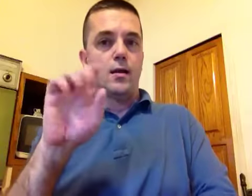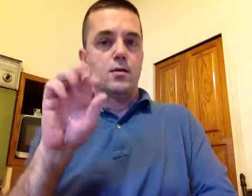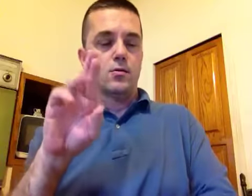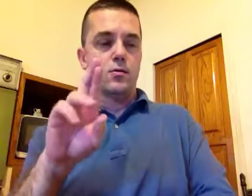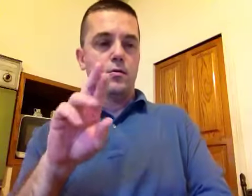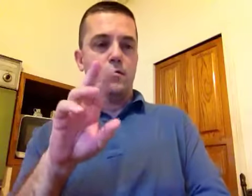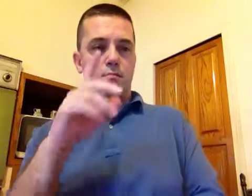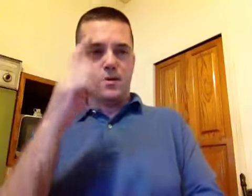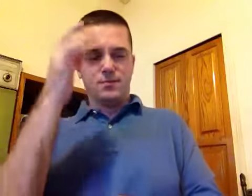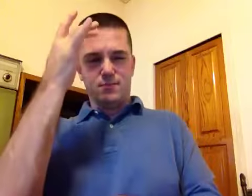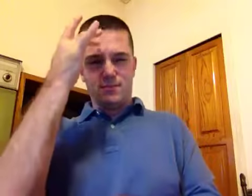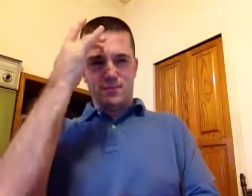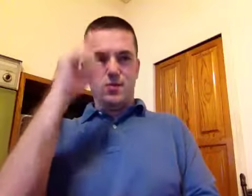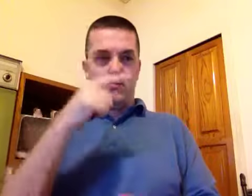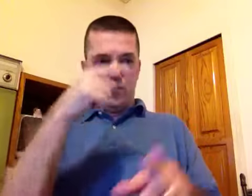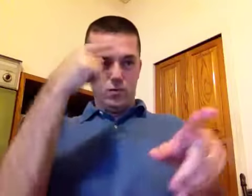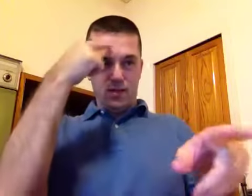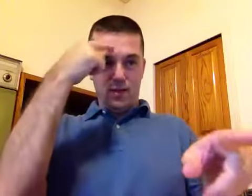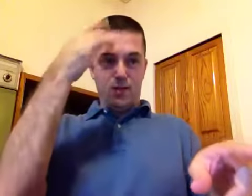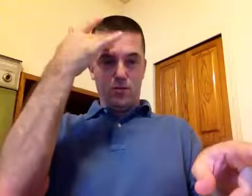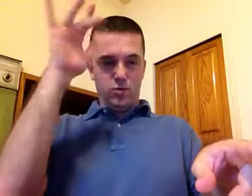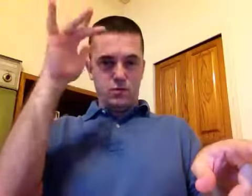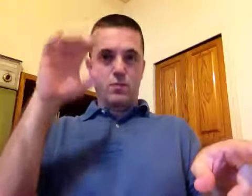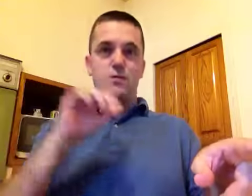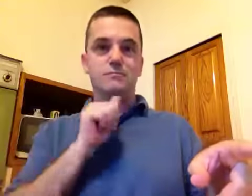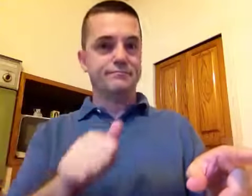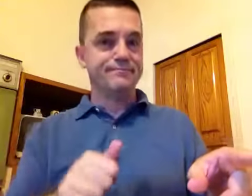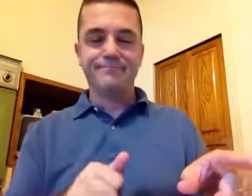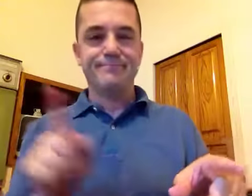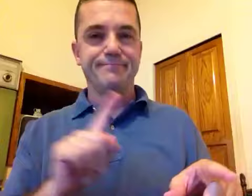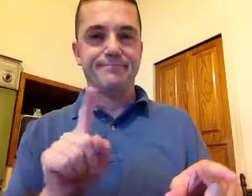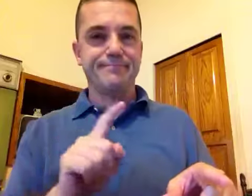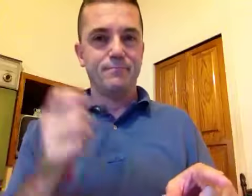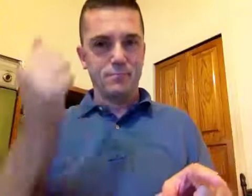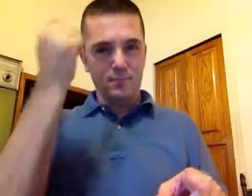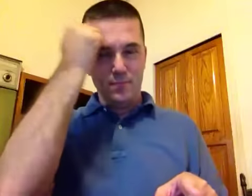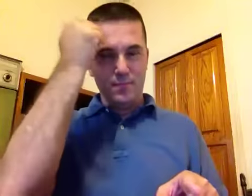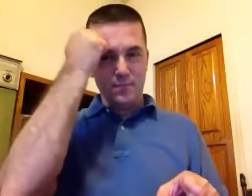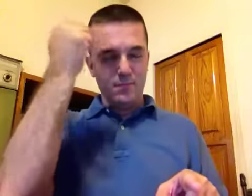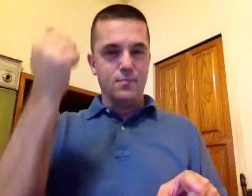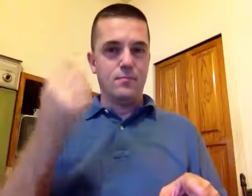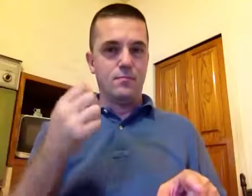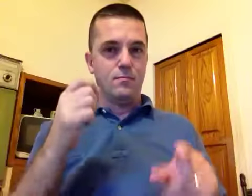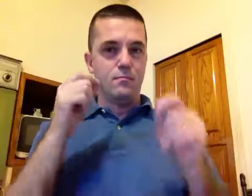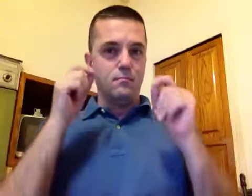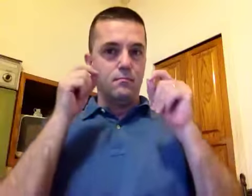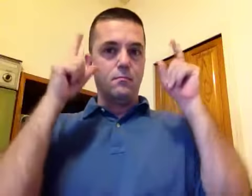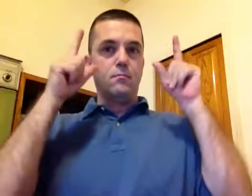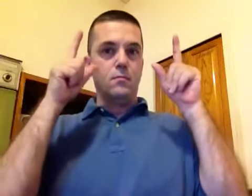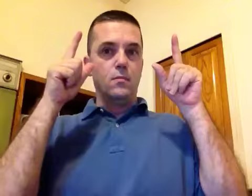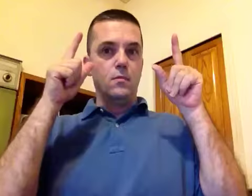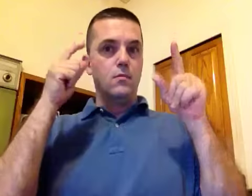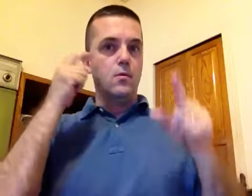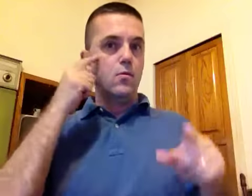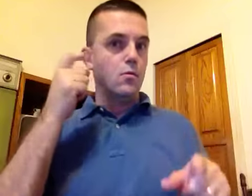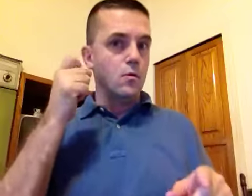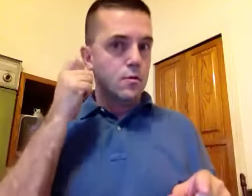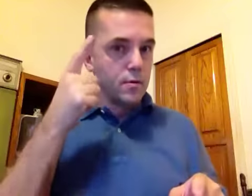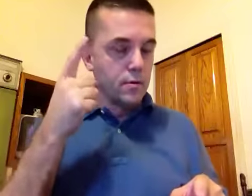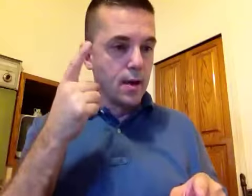play. And the arrogance comes from being bright and being ambitious and combining in a